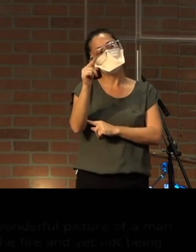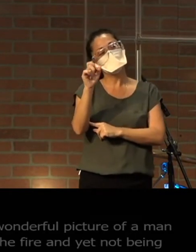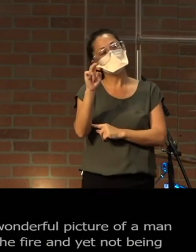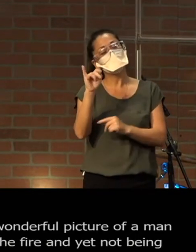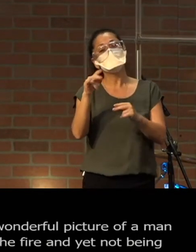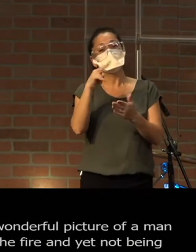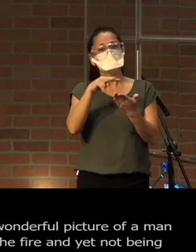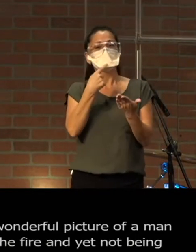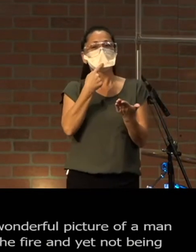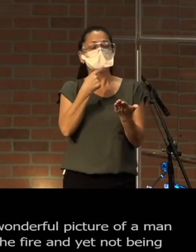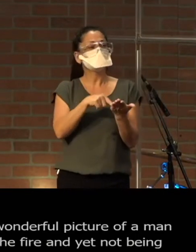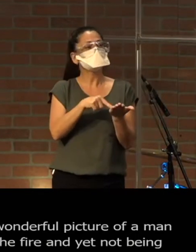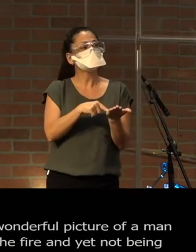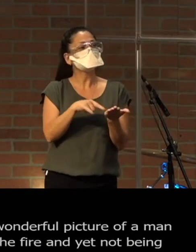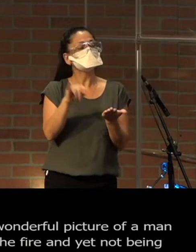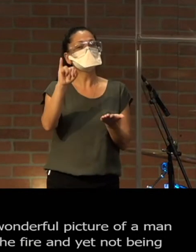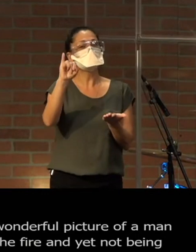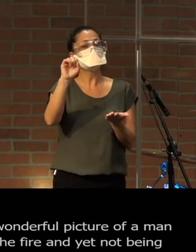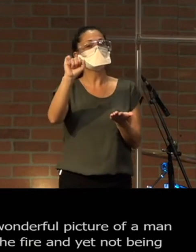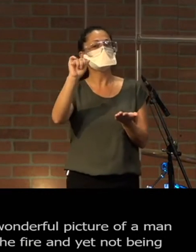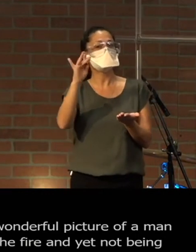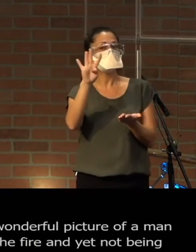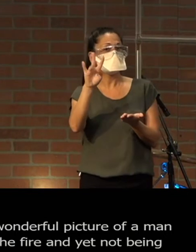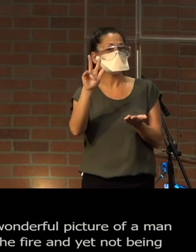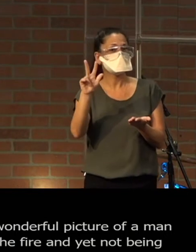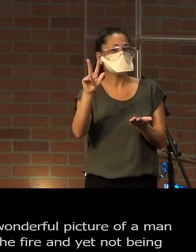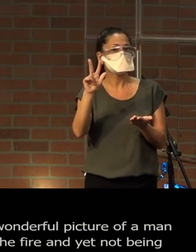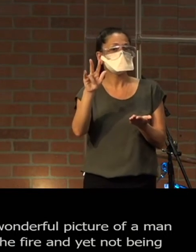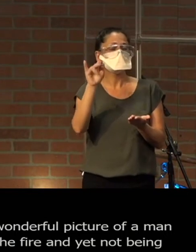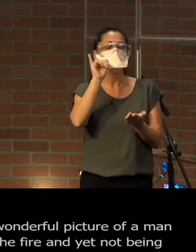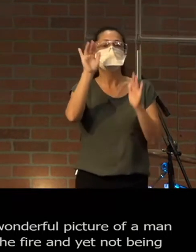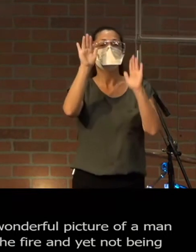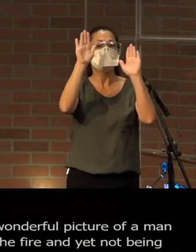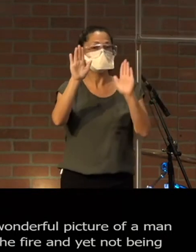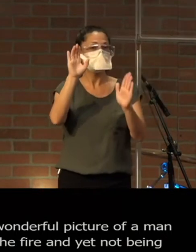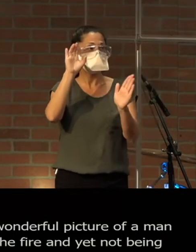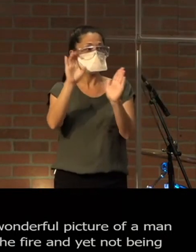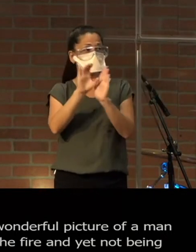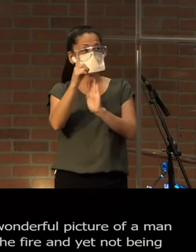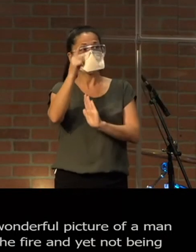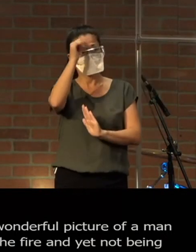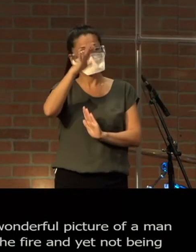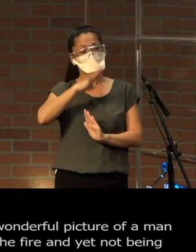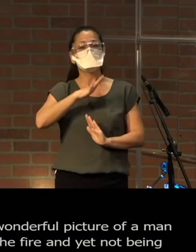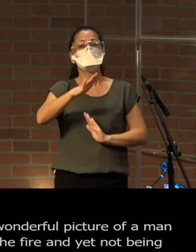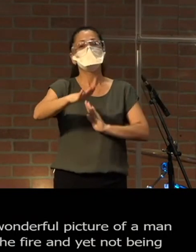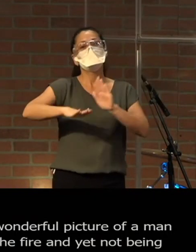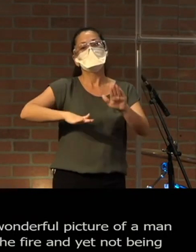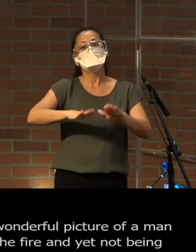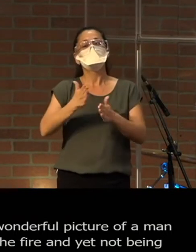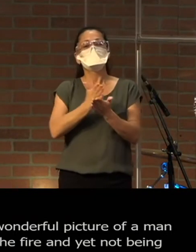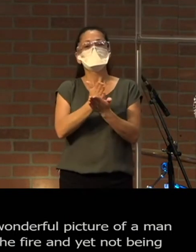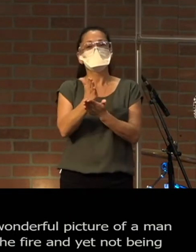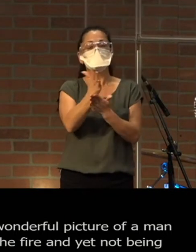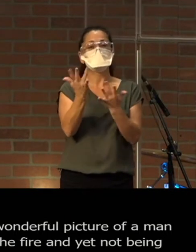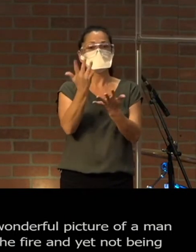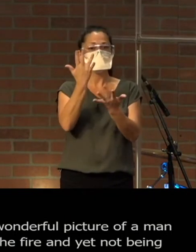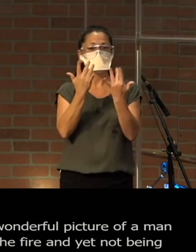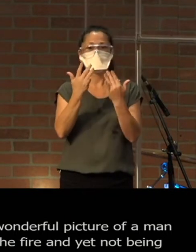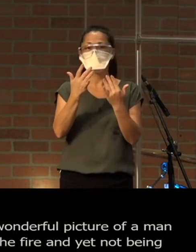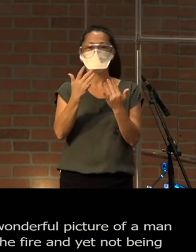writes this, Isaiah 43 is a wonderful picture of a man walking through the fire and